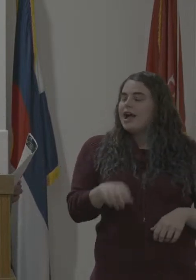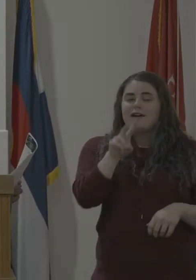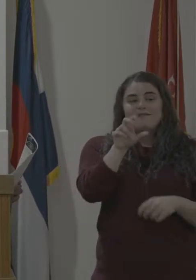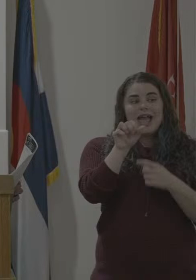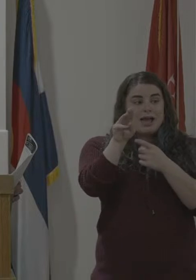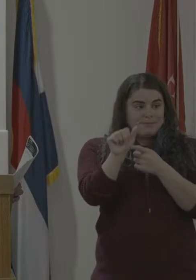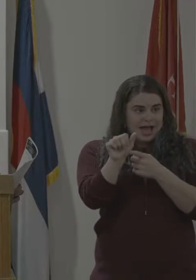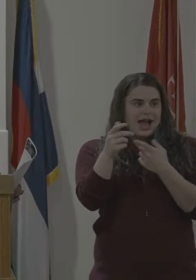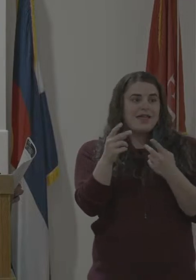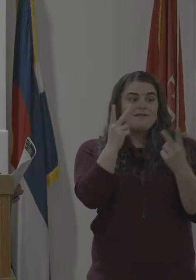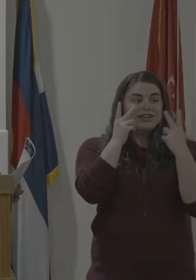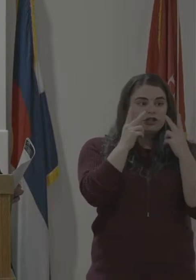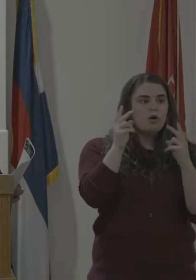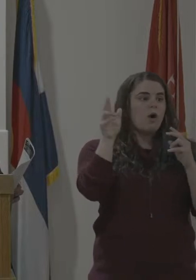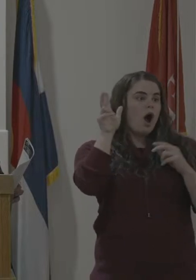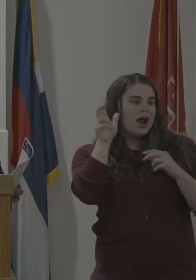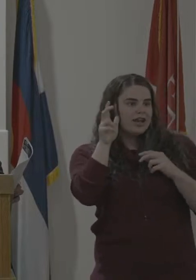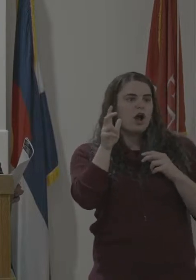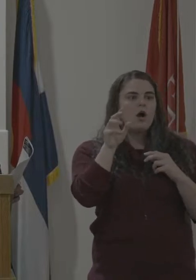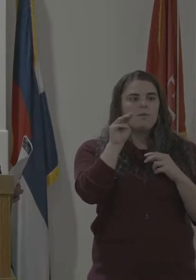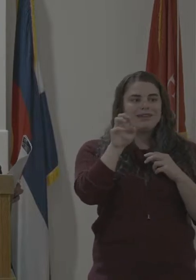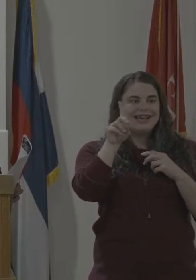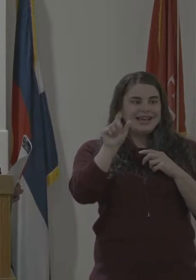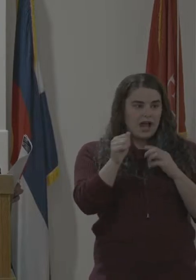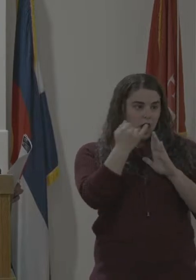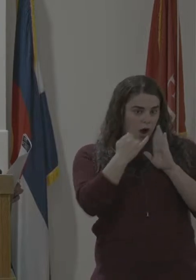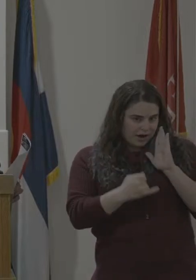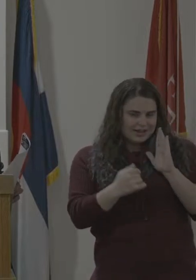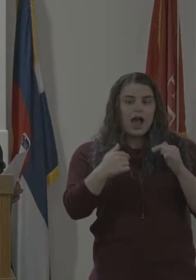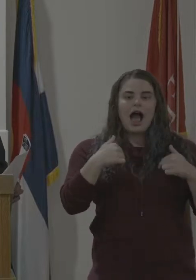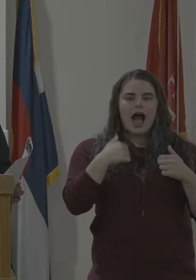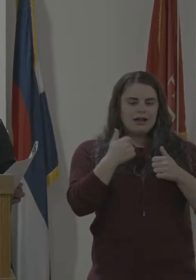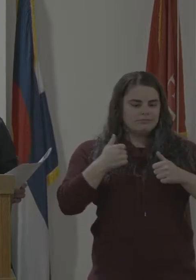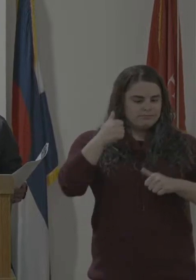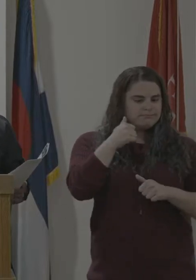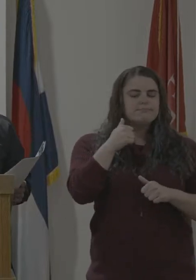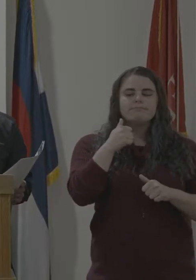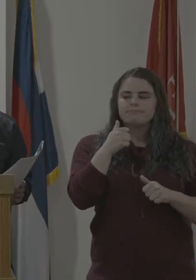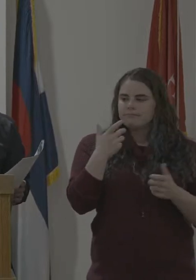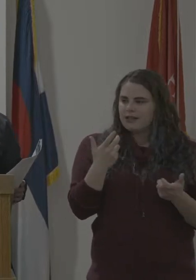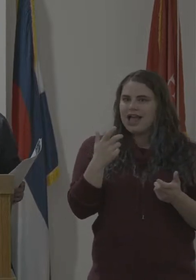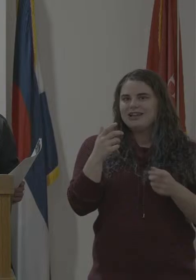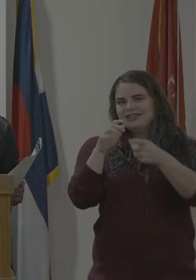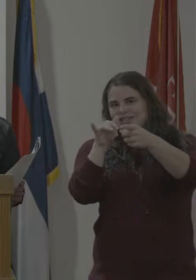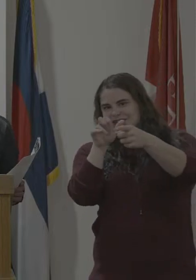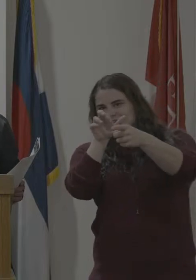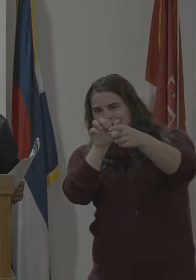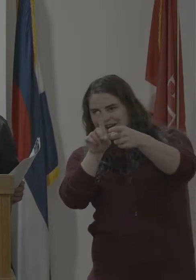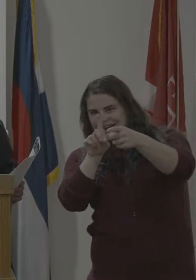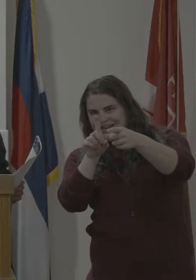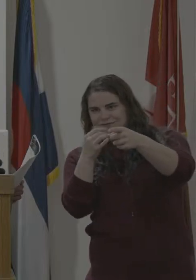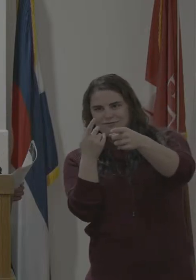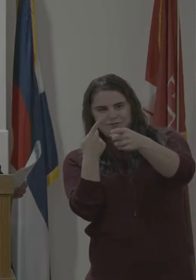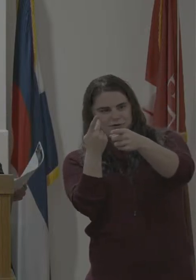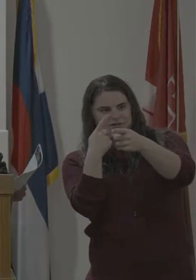Media Arts. I oversee all of the multimedia along with Jared. I think Jared's in the back. Raise your hand.